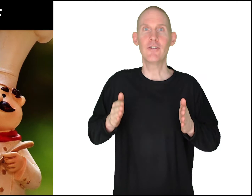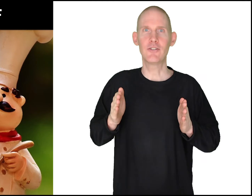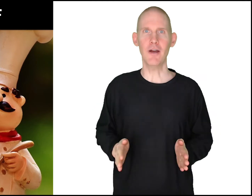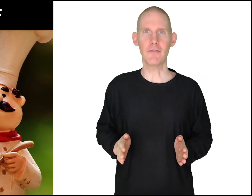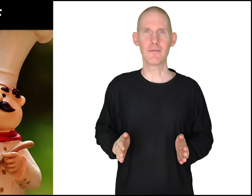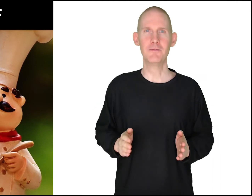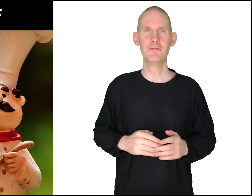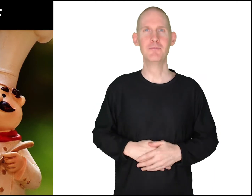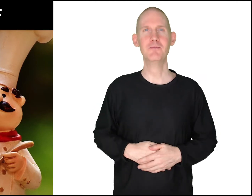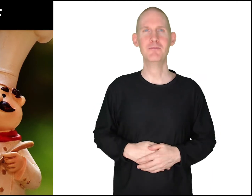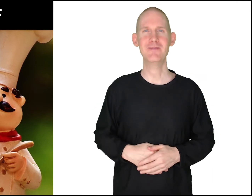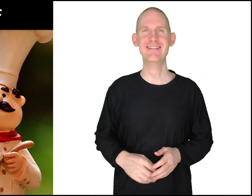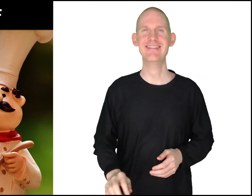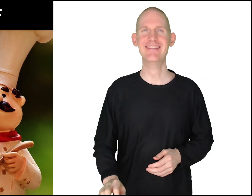chef.